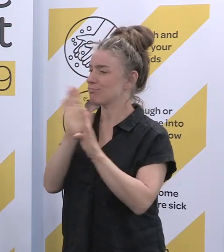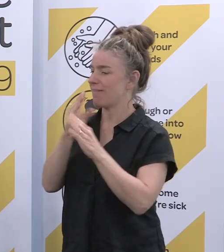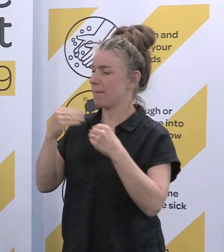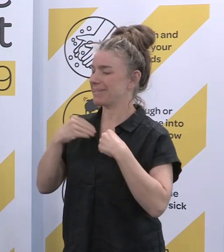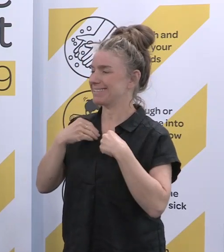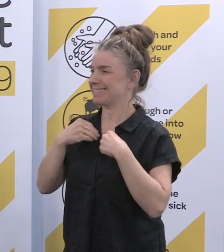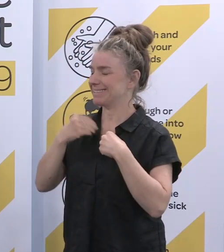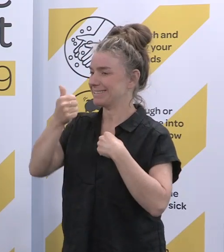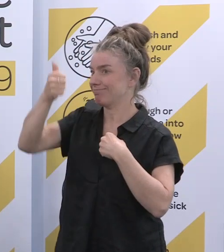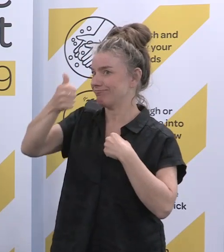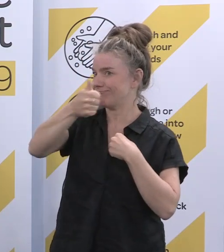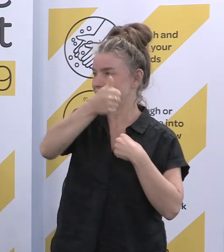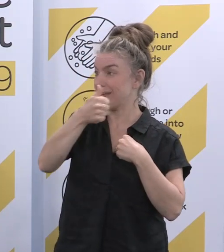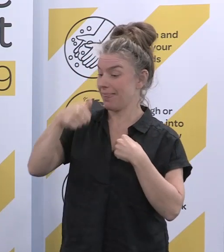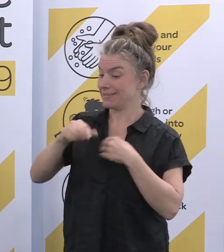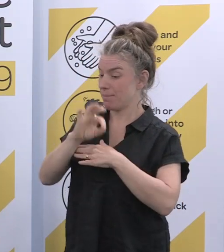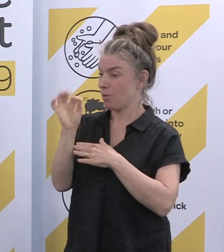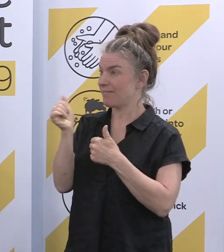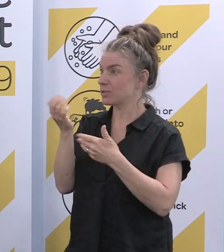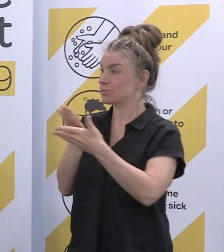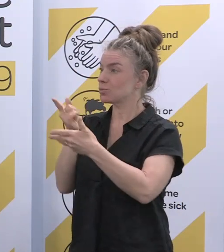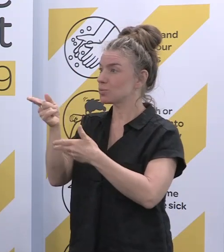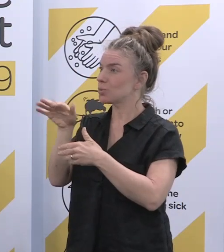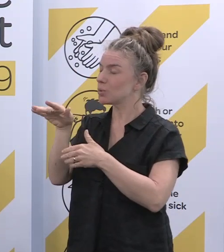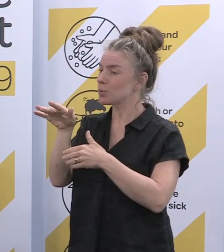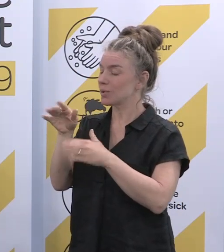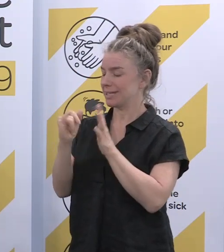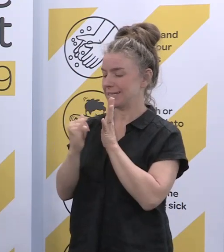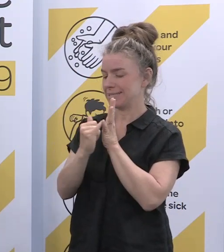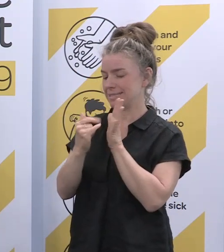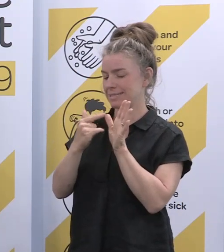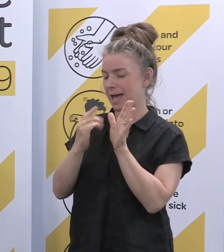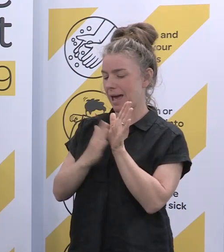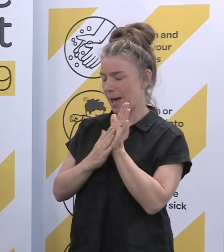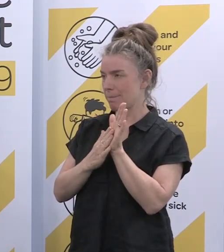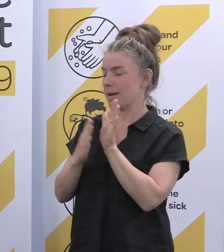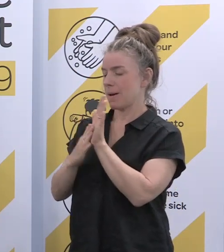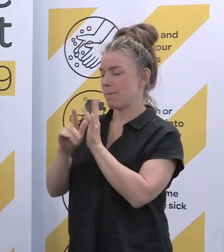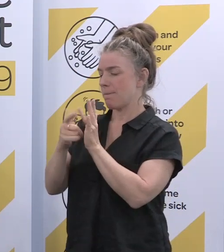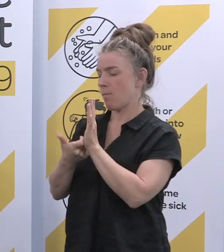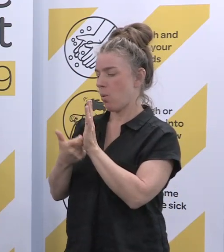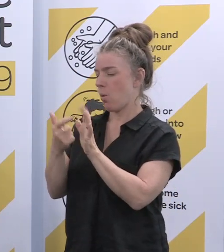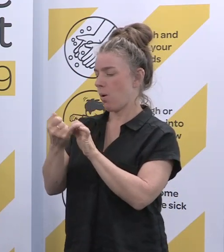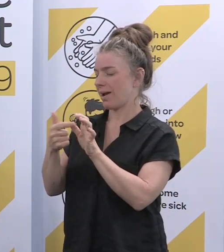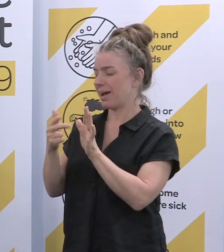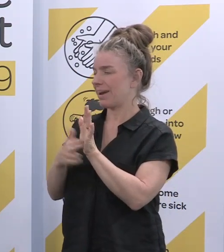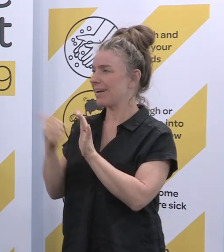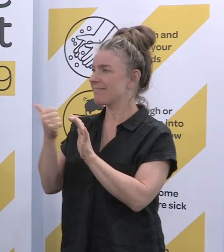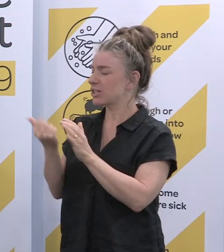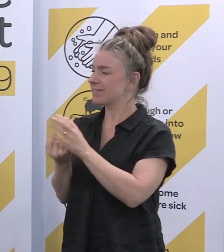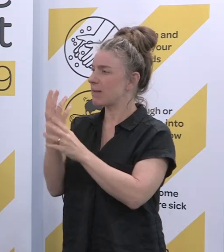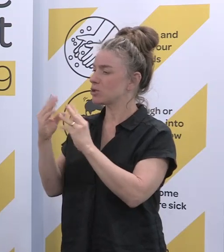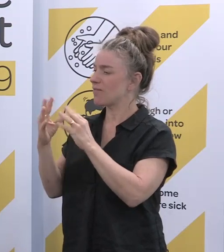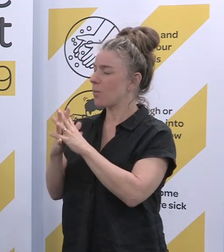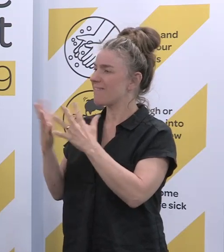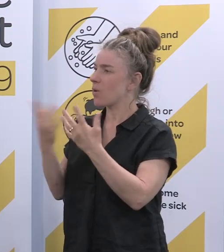in New Zealand. And this morning, for example, I spoke with Sam Morgan, who's developed a WhatsApp-based application for getting information out